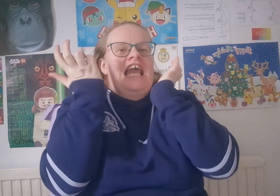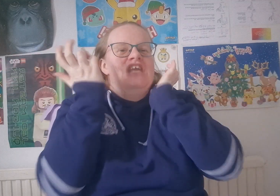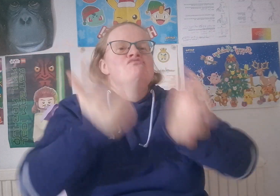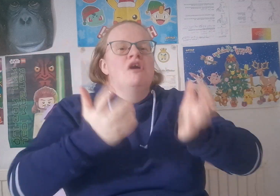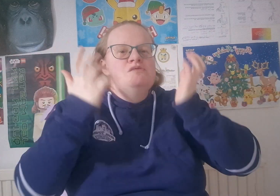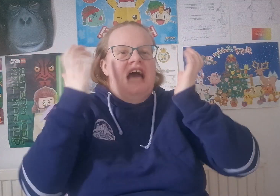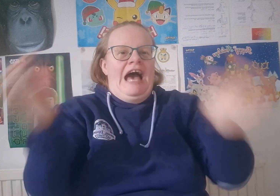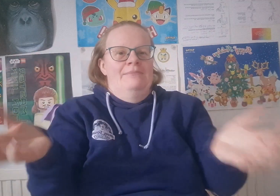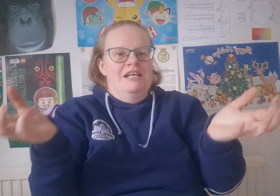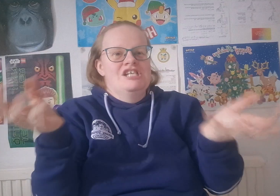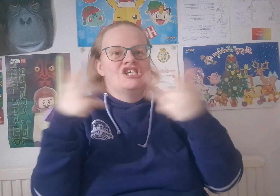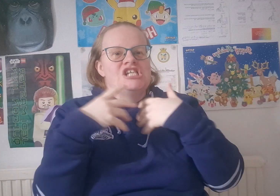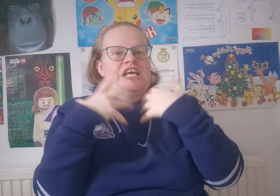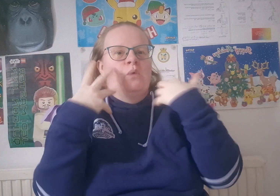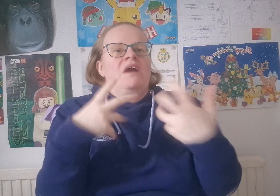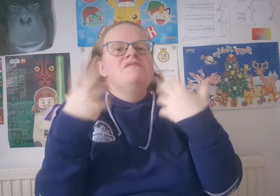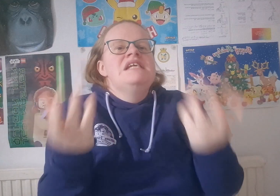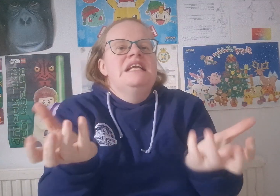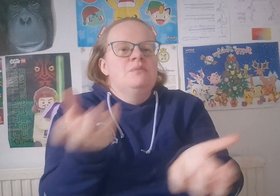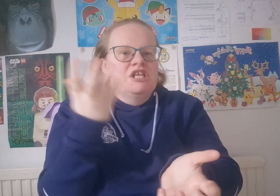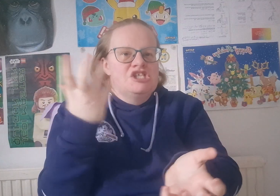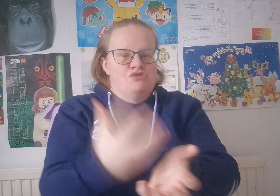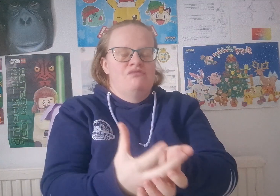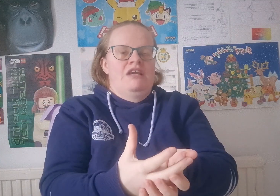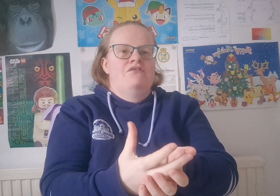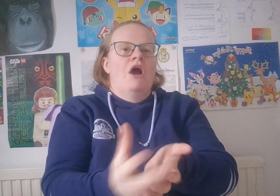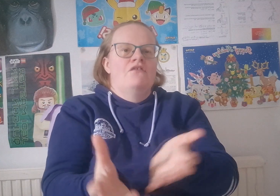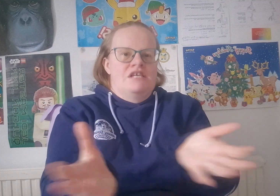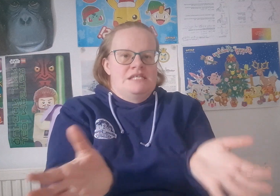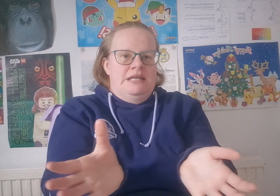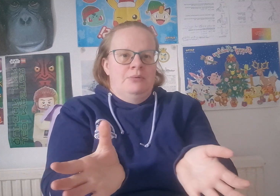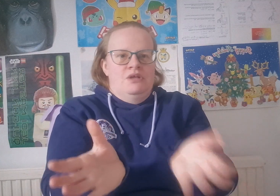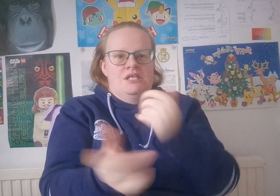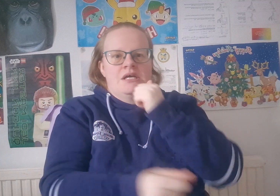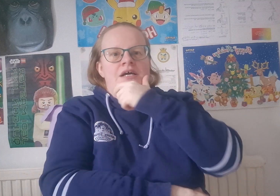he wrote Hamlet as like a way of dealing with his grief over his little boy that died.